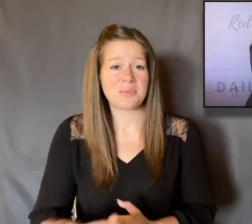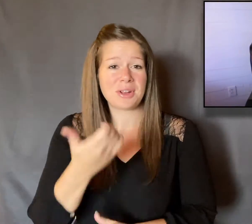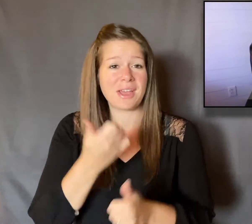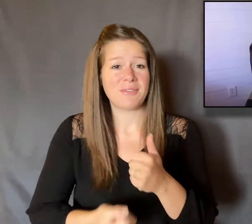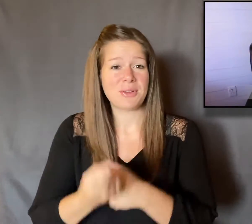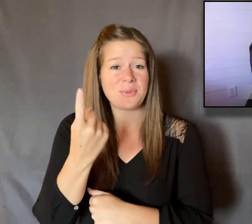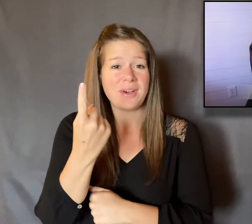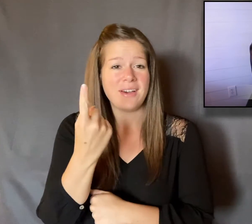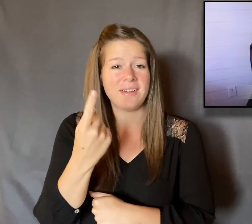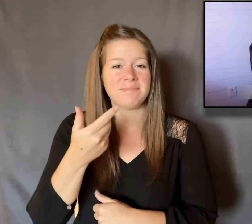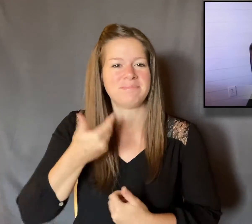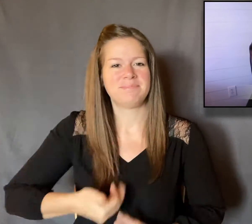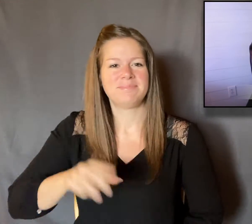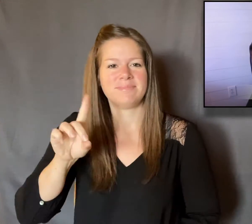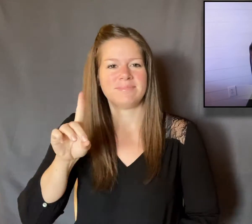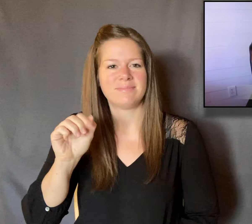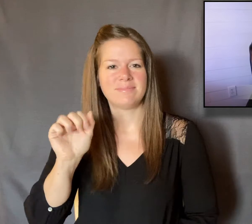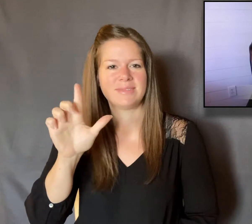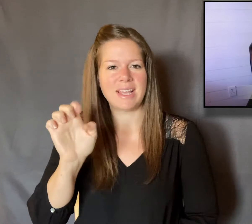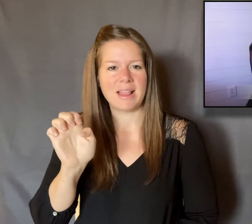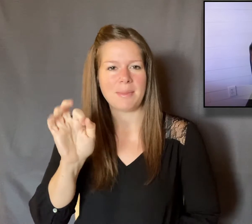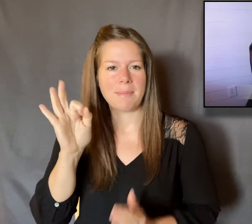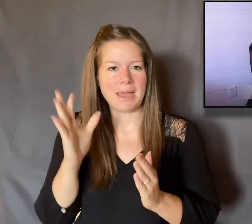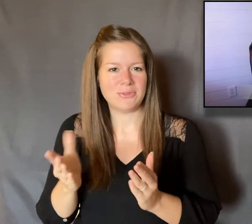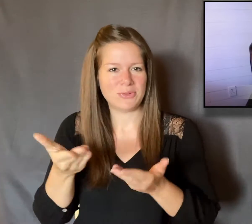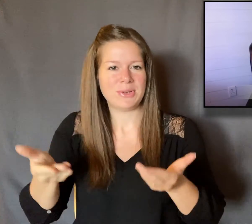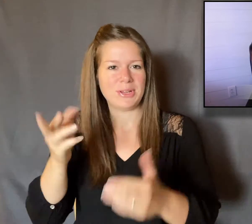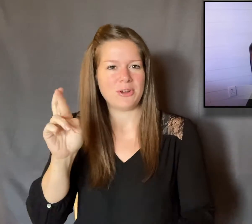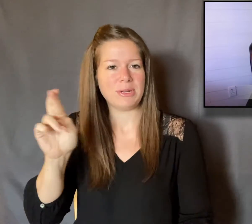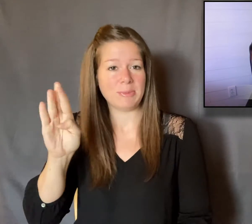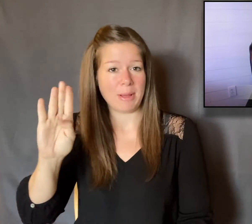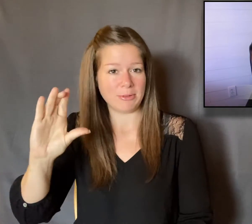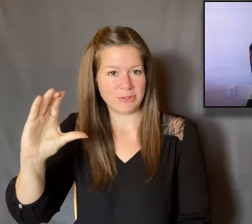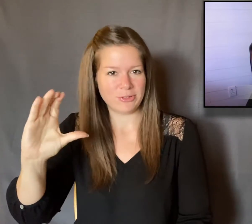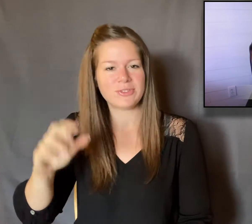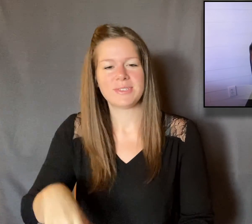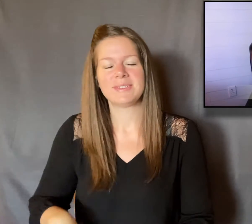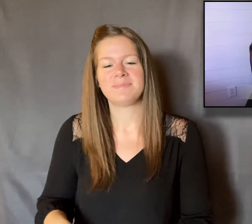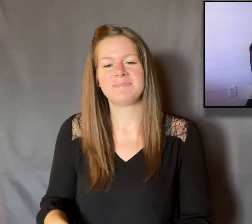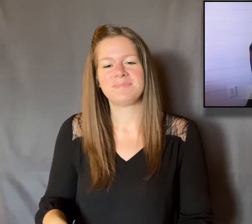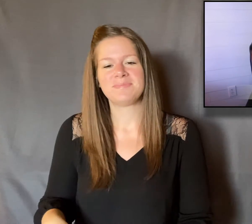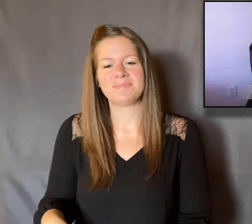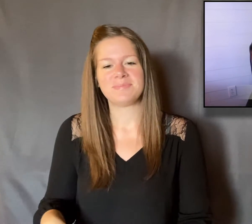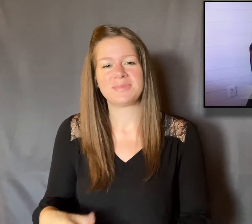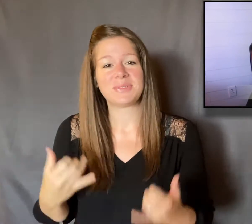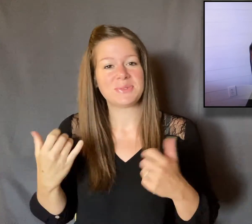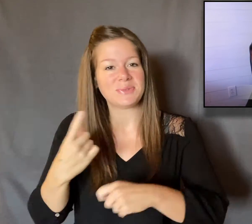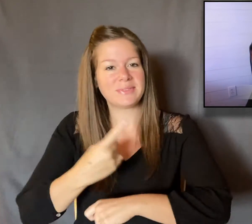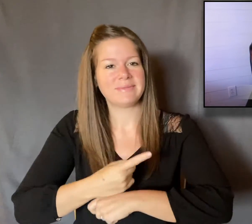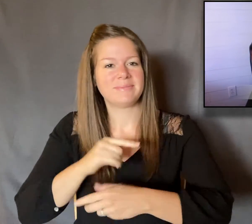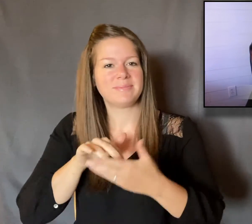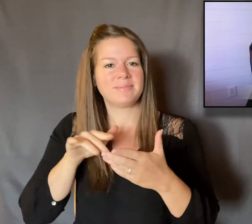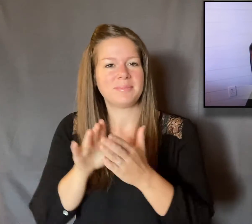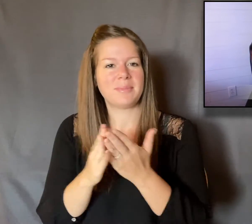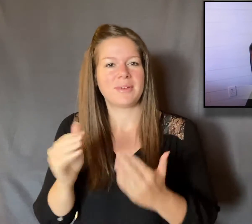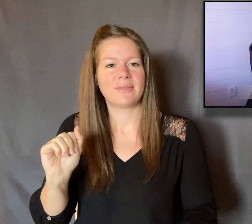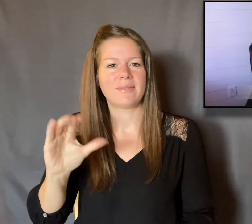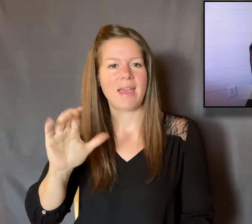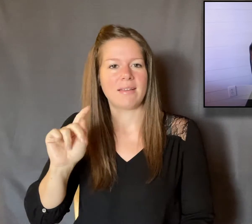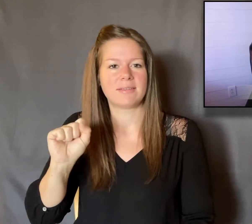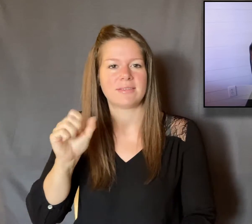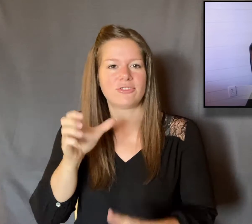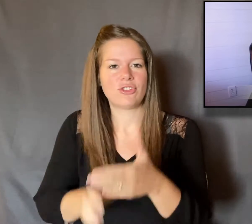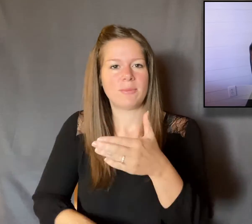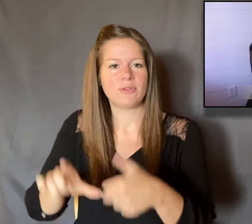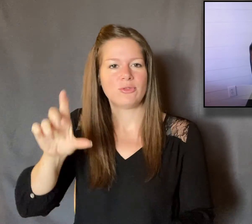Morning, everybody. My name is Dale. I'm one of the pastors here at Redeemer Bible Church, and this is the Daily Word. We find ourselves in the book of Acts, chapter